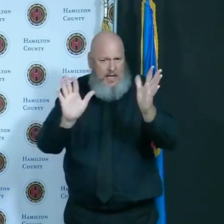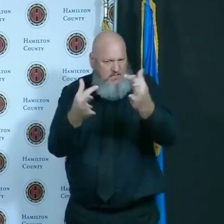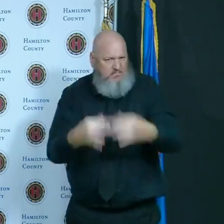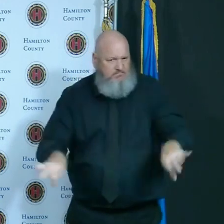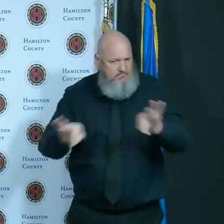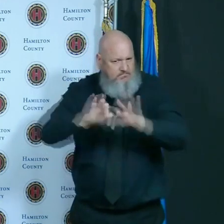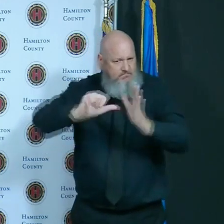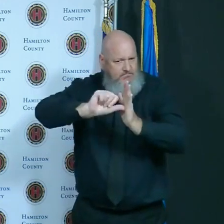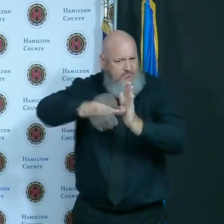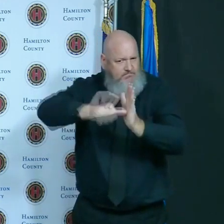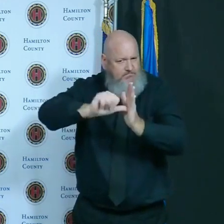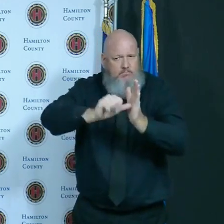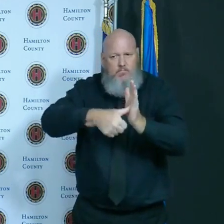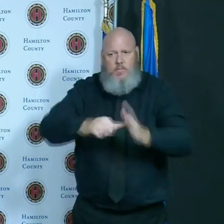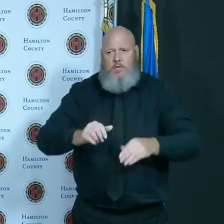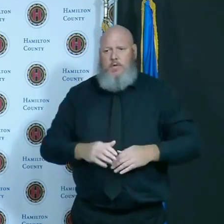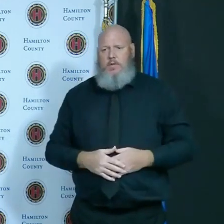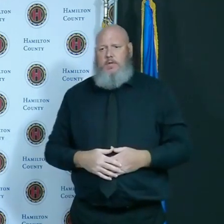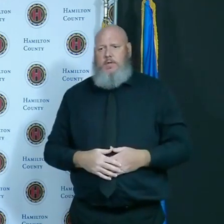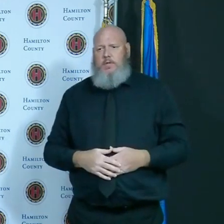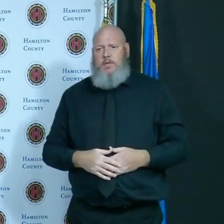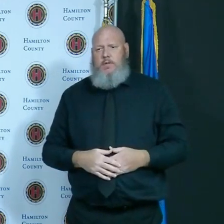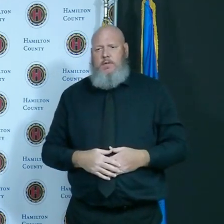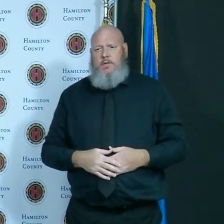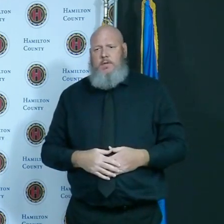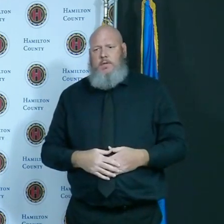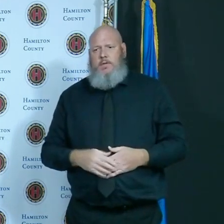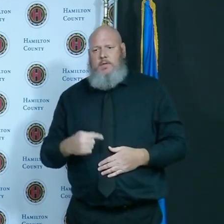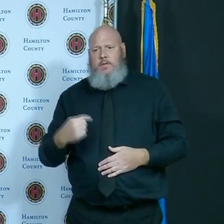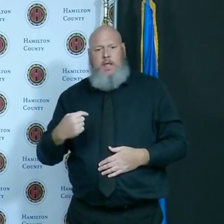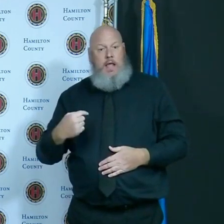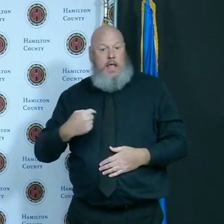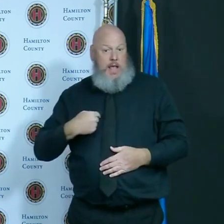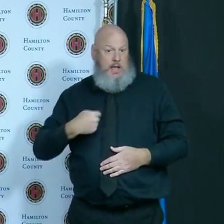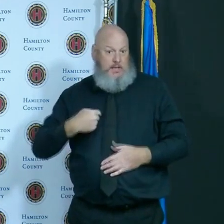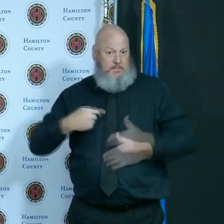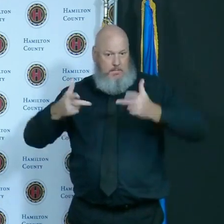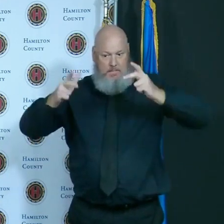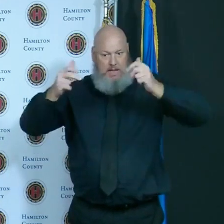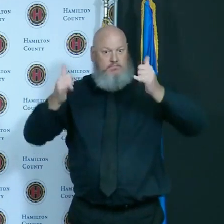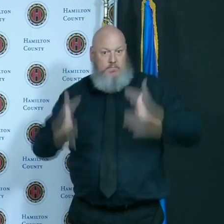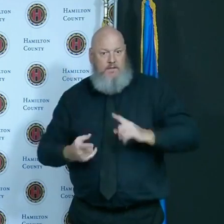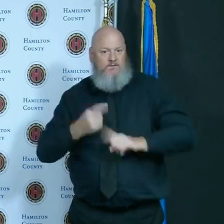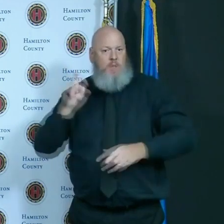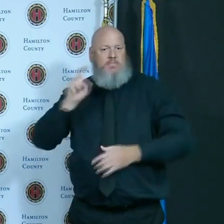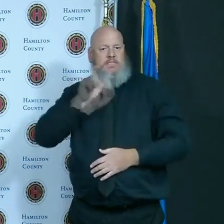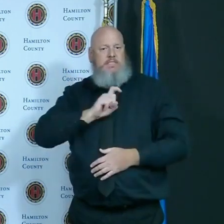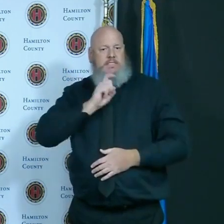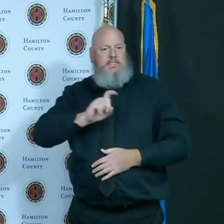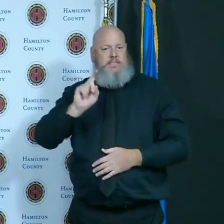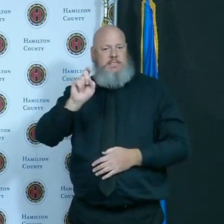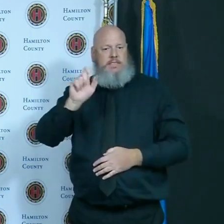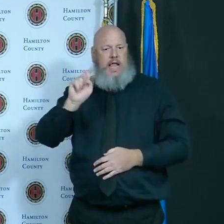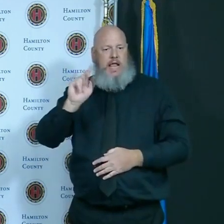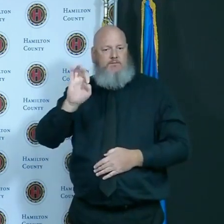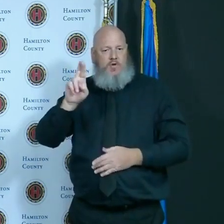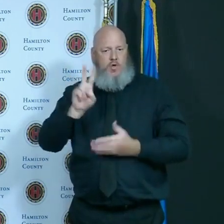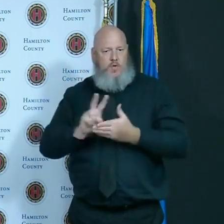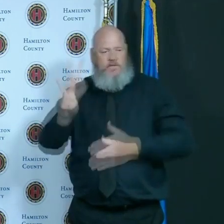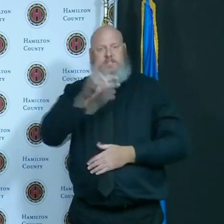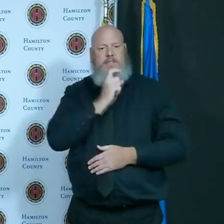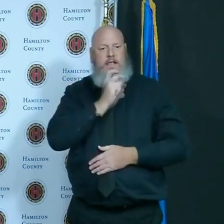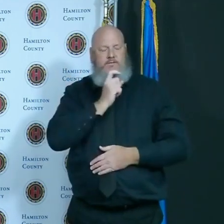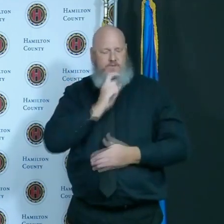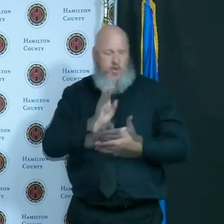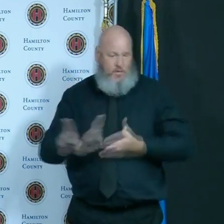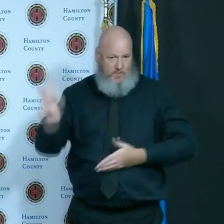I'm already great with Xavier Women's Basketball. My teammates and I have been practicing social distancing. Please lay low and stay home as much as possible. When